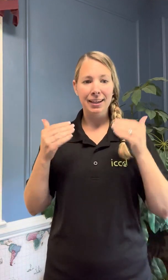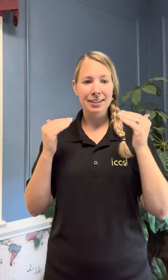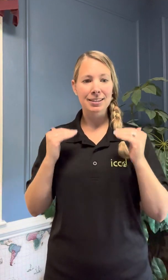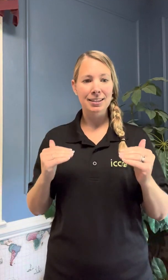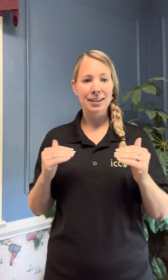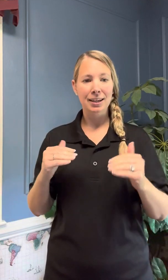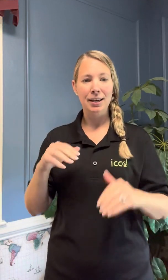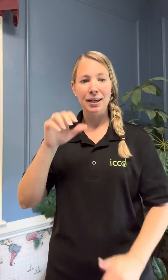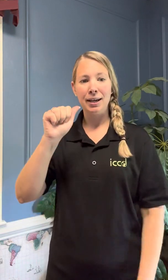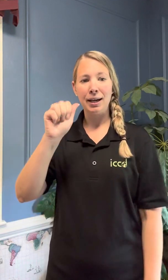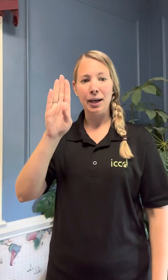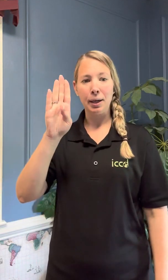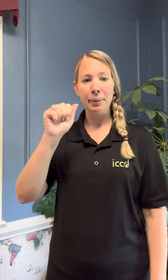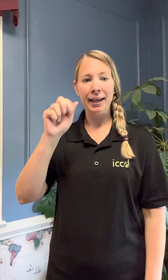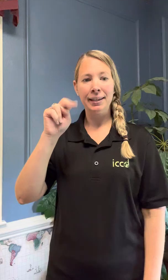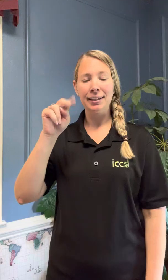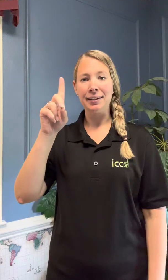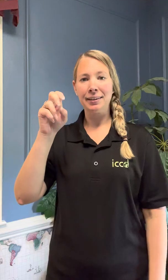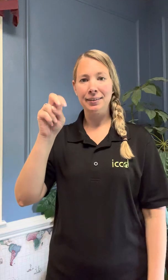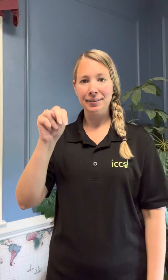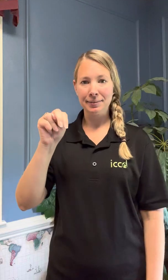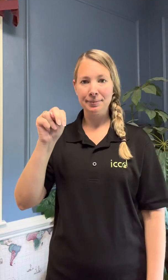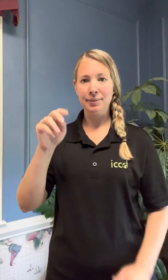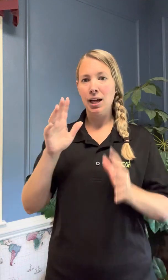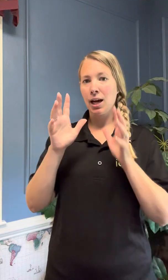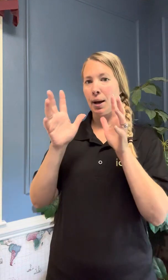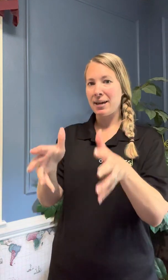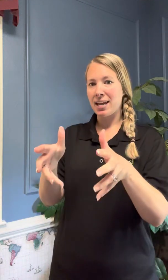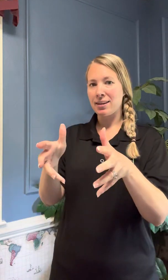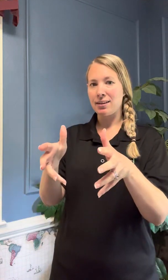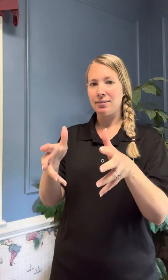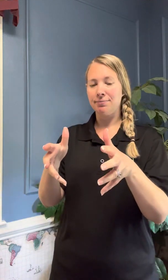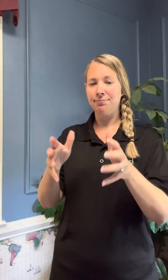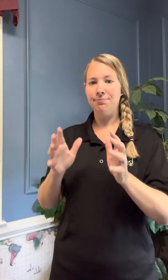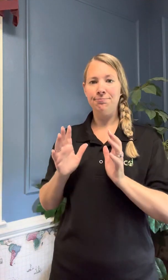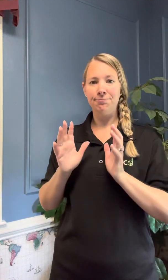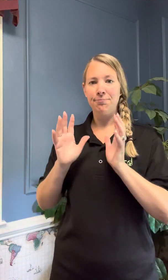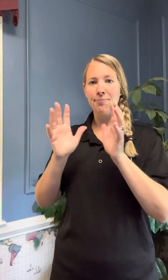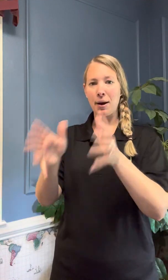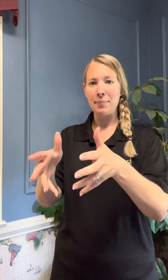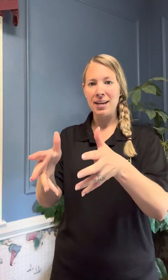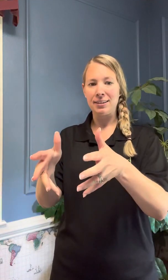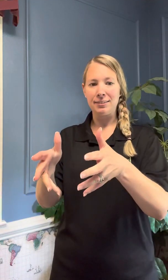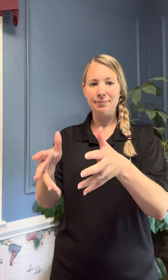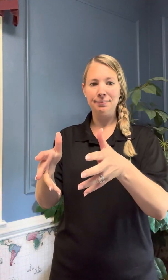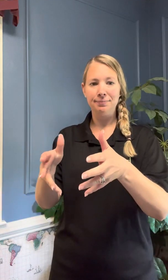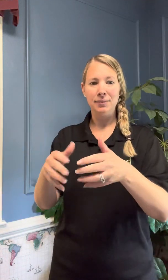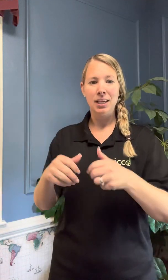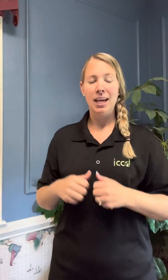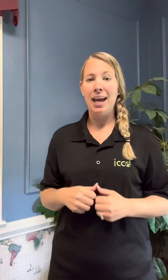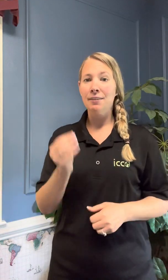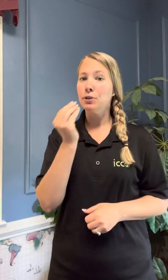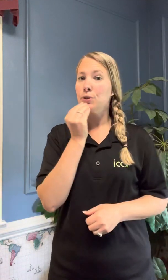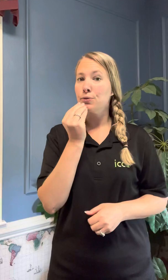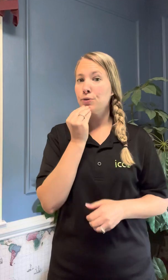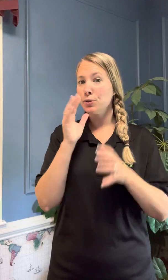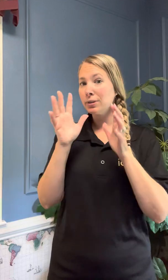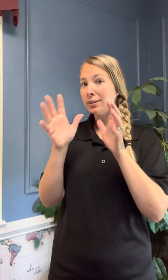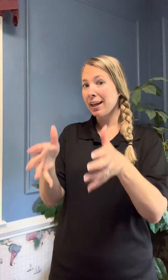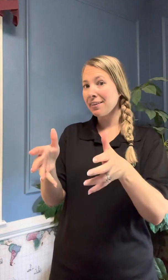Next, abandon. Abandon. Abandon. And if you do food left, that's